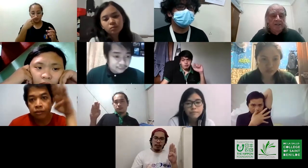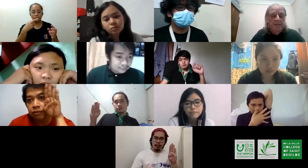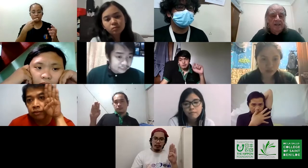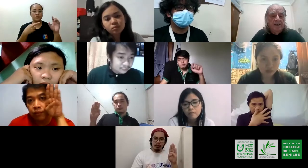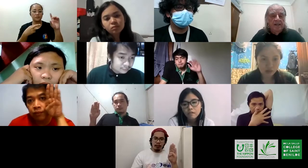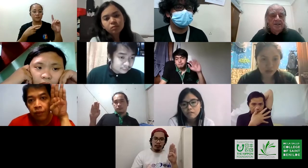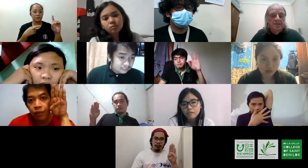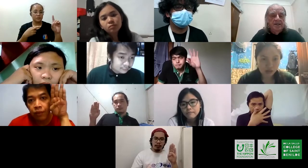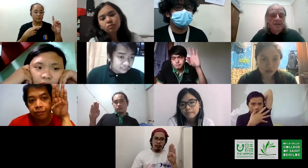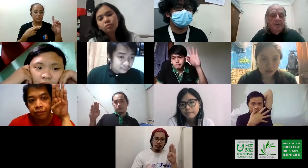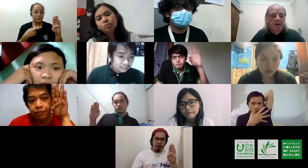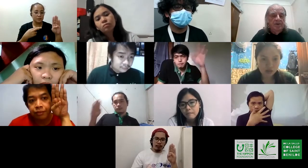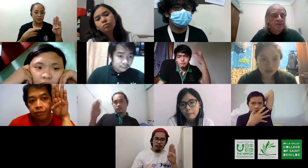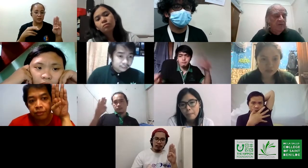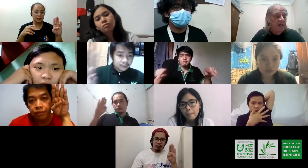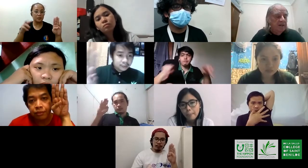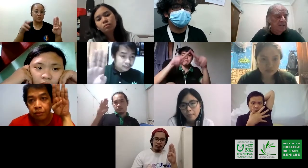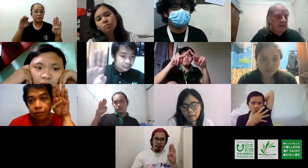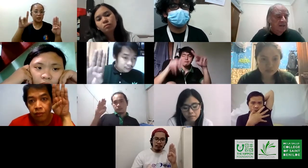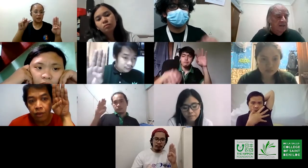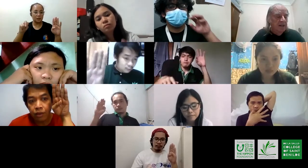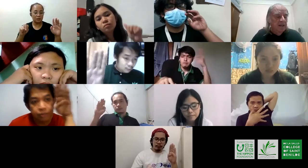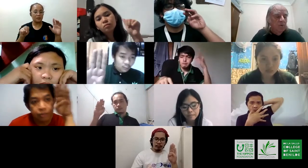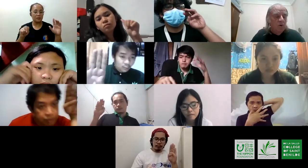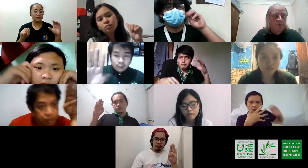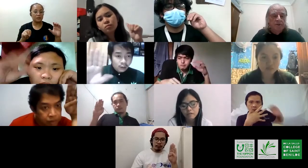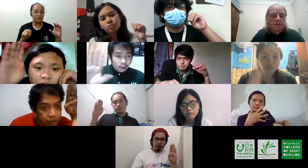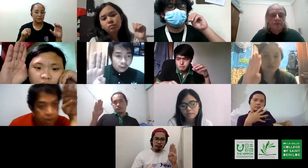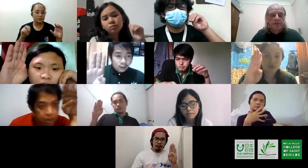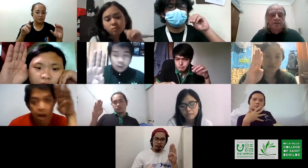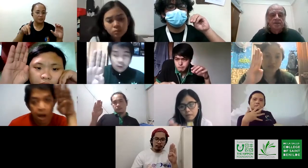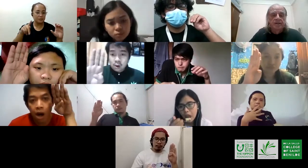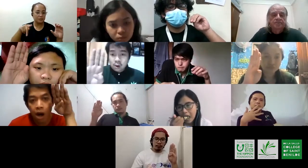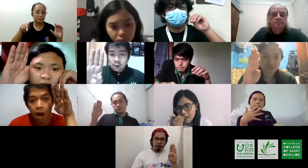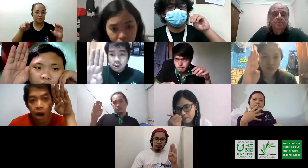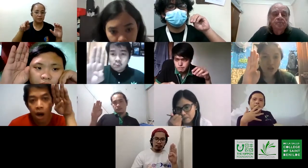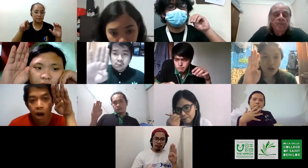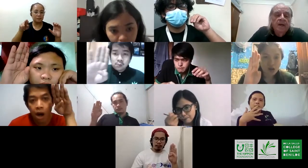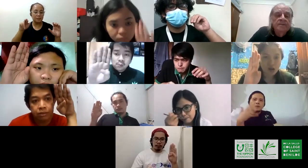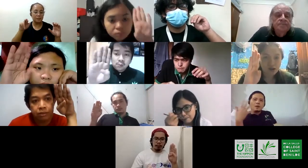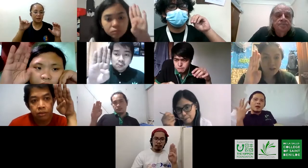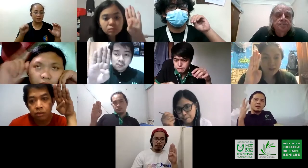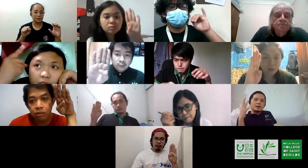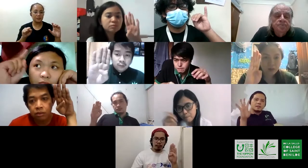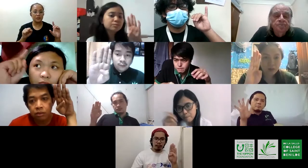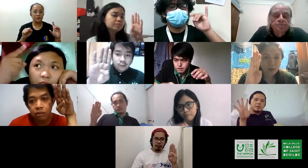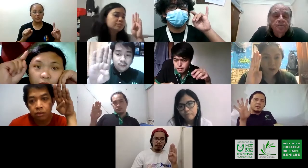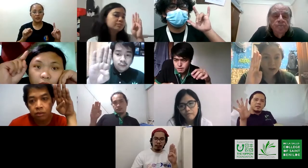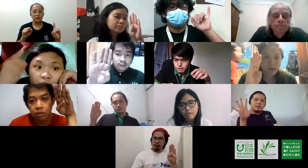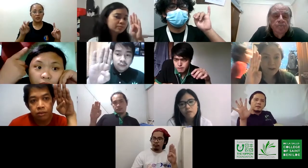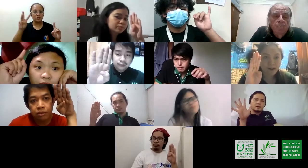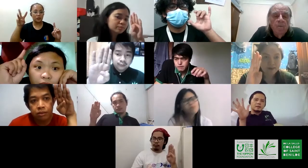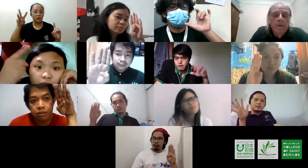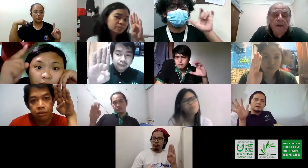Italy, C, Paris, France, D, Washington, D.C. I see B. B,